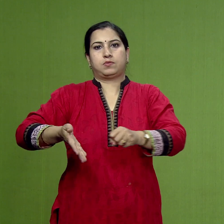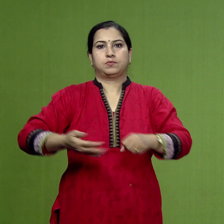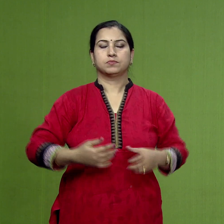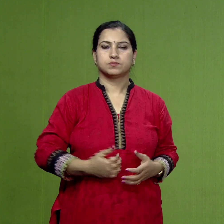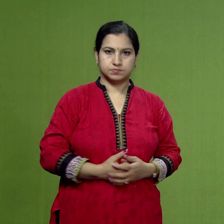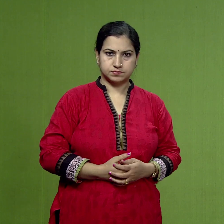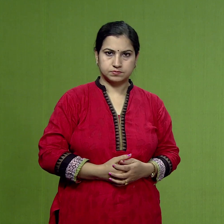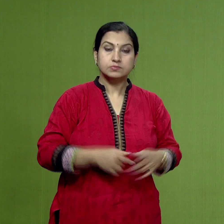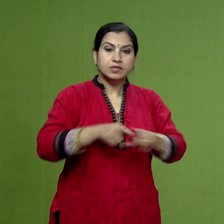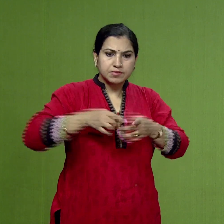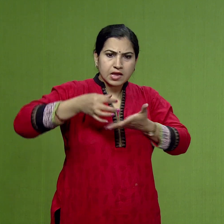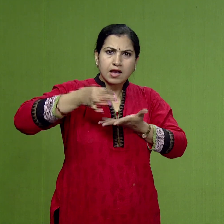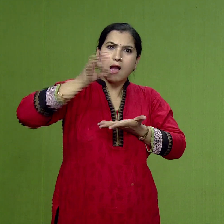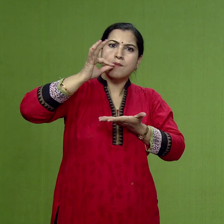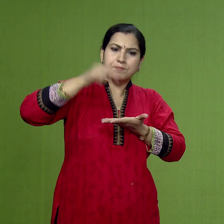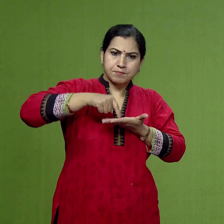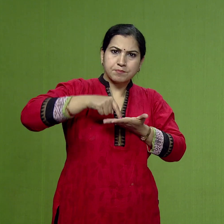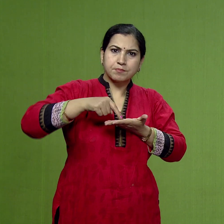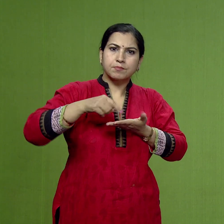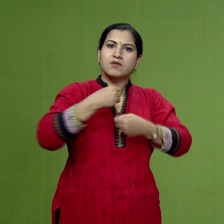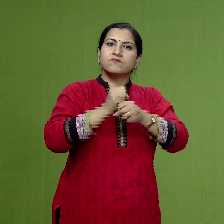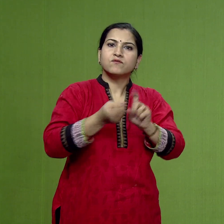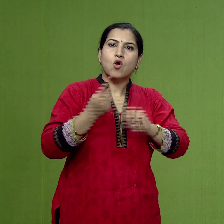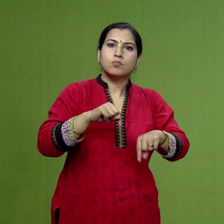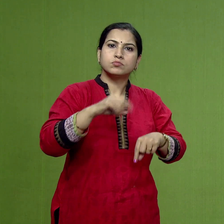The cup is made of clay found in the soil.